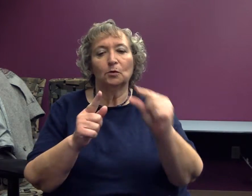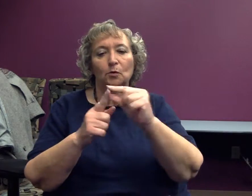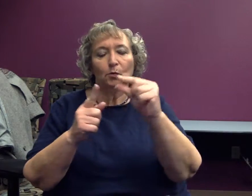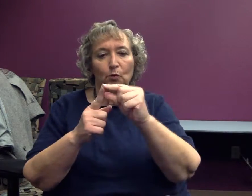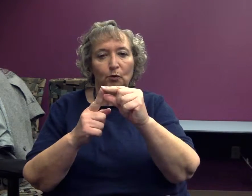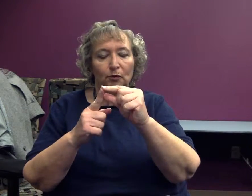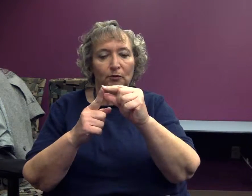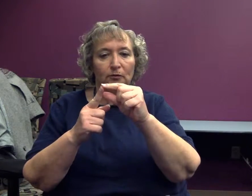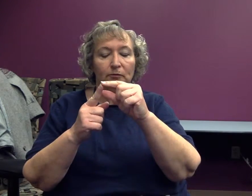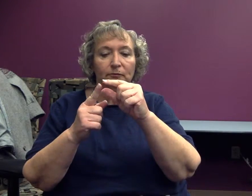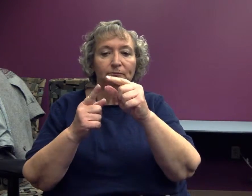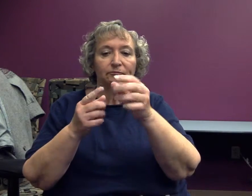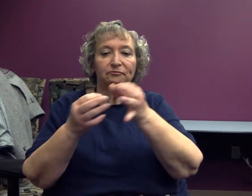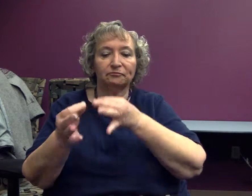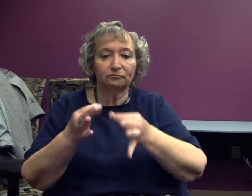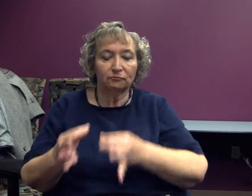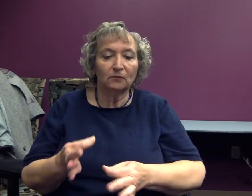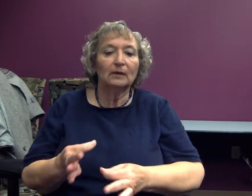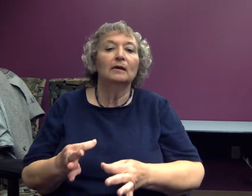down as we go.